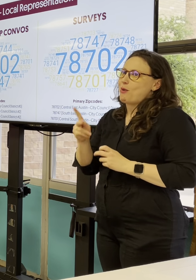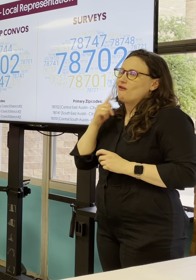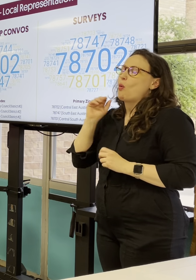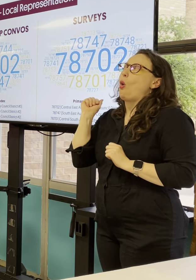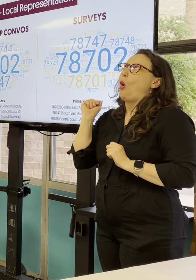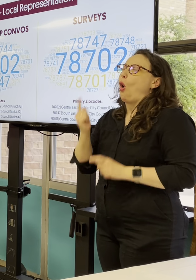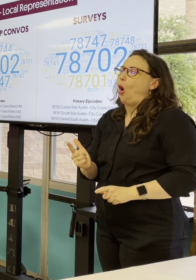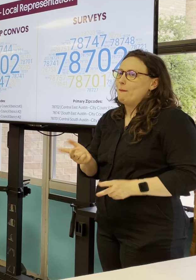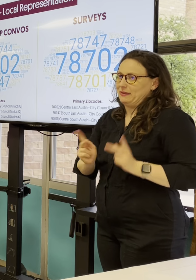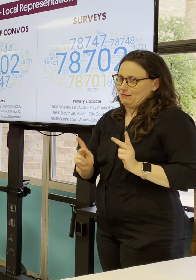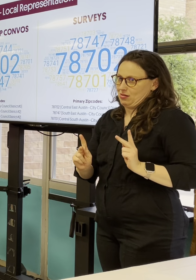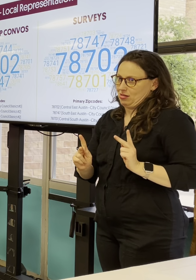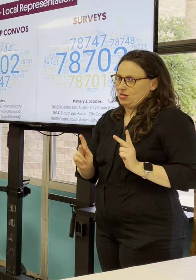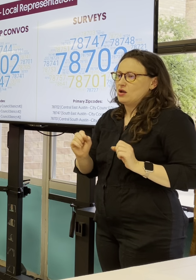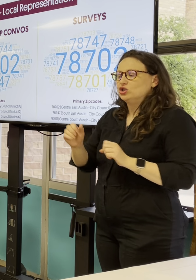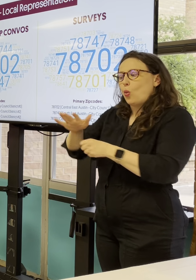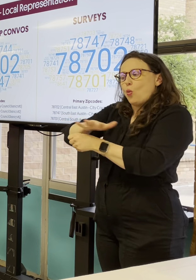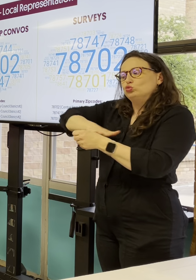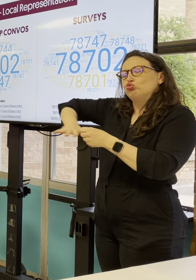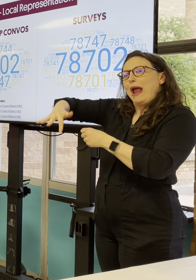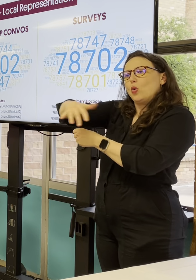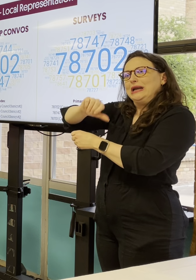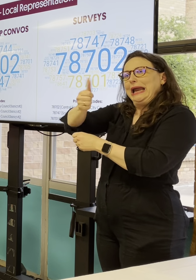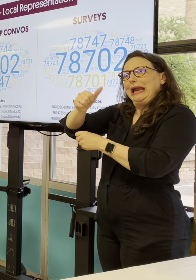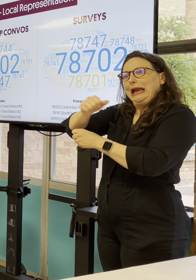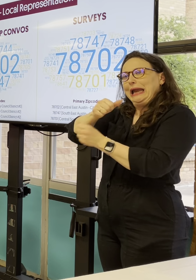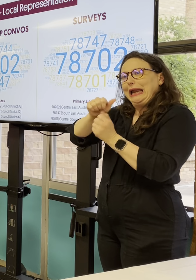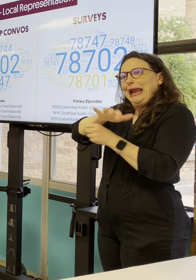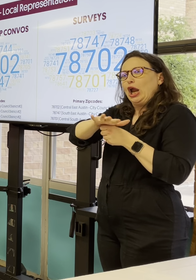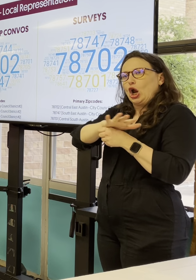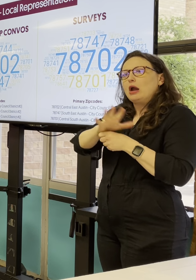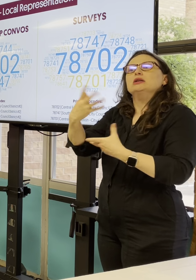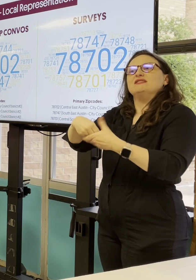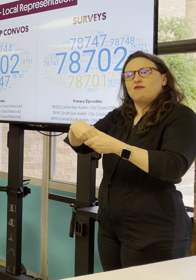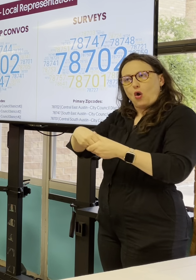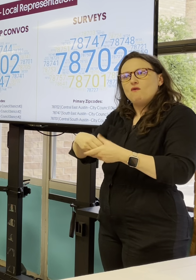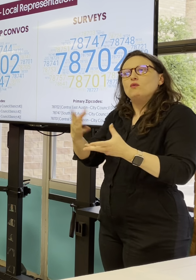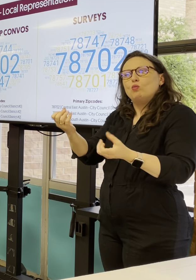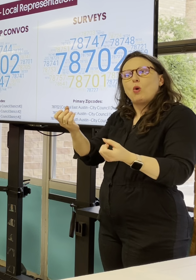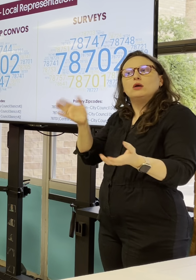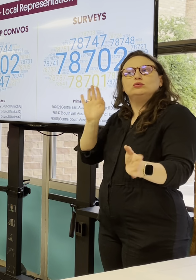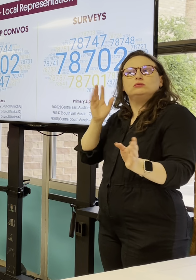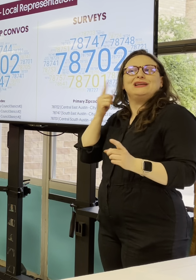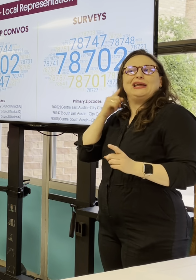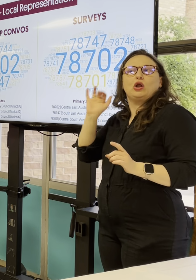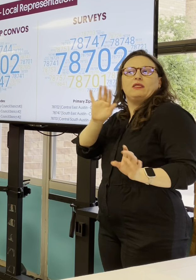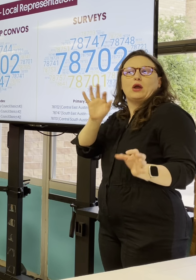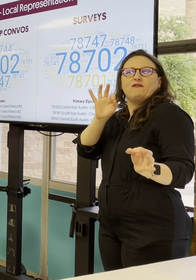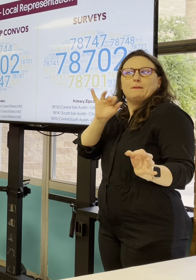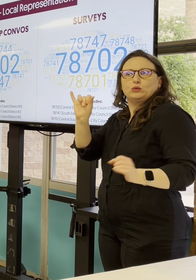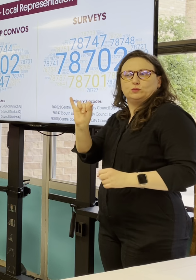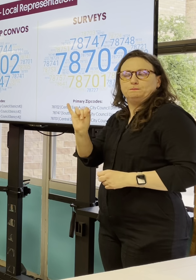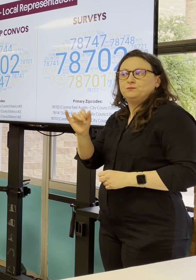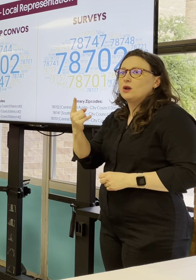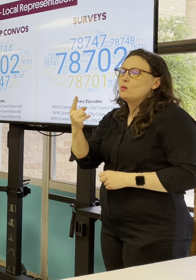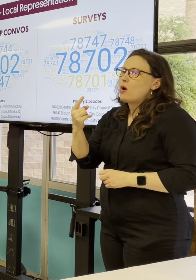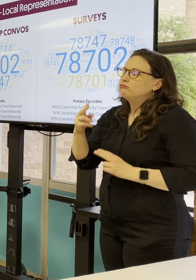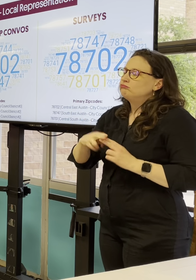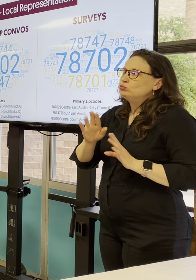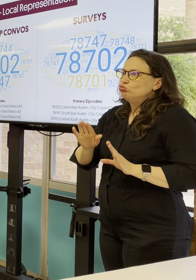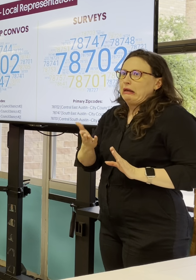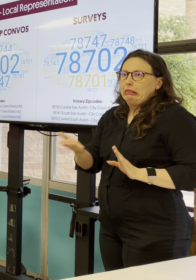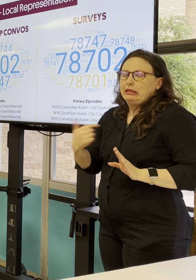also made sure that some of the areas represented in other parts of Austin were also involved with the project. One of the really great